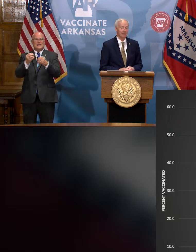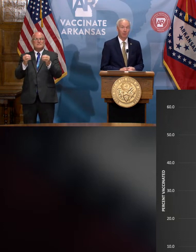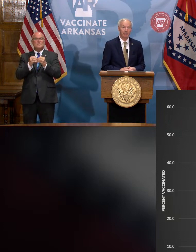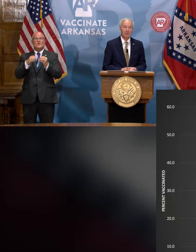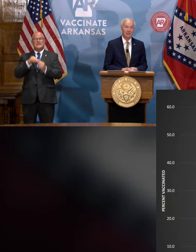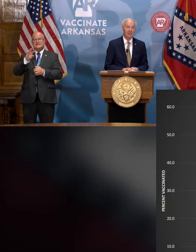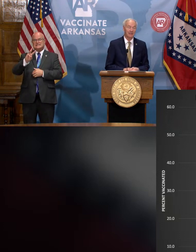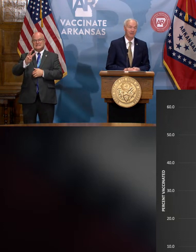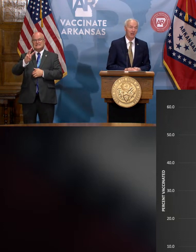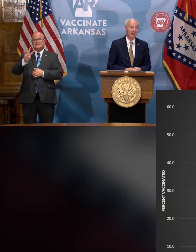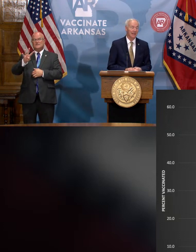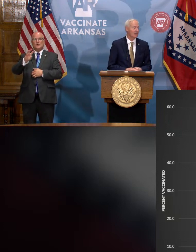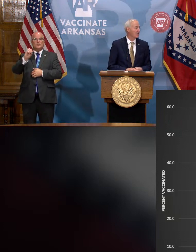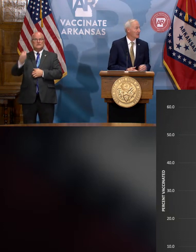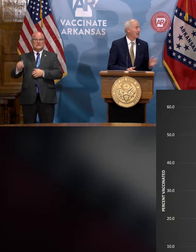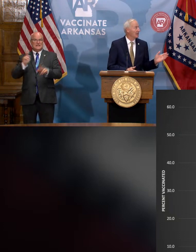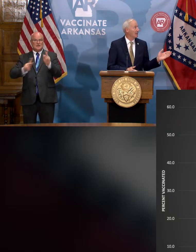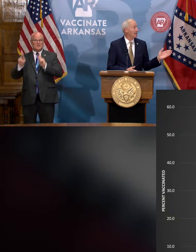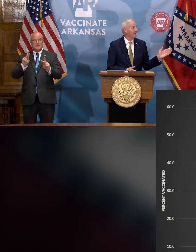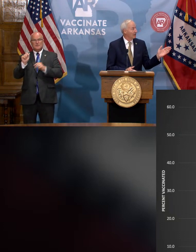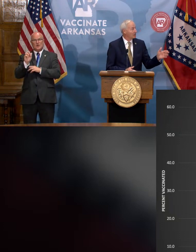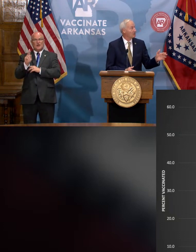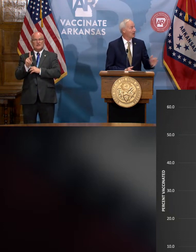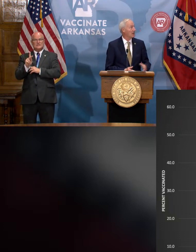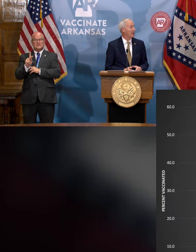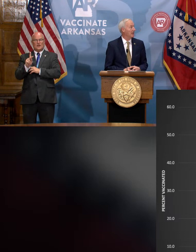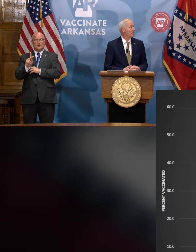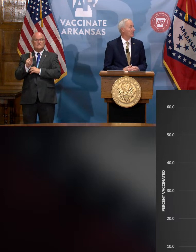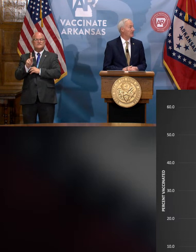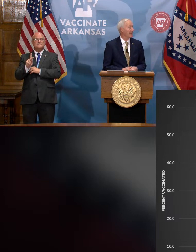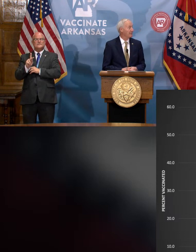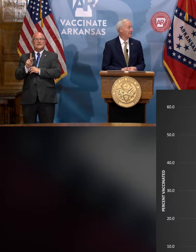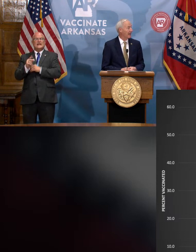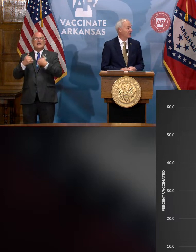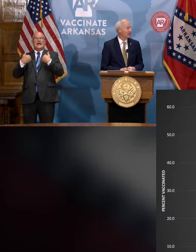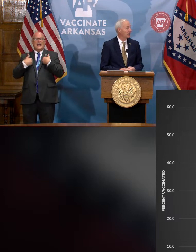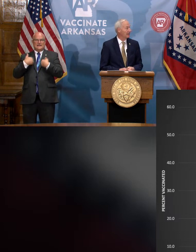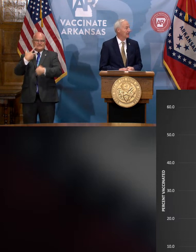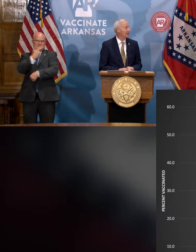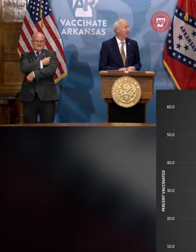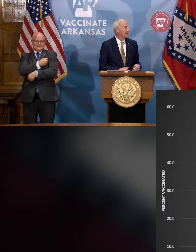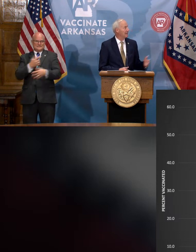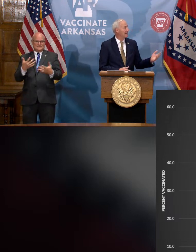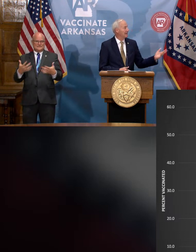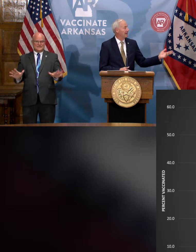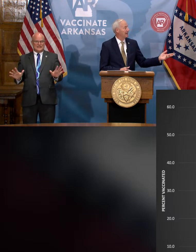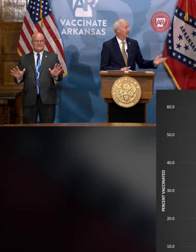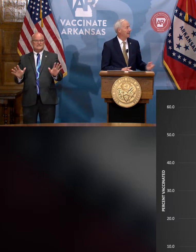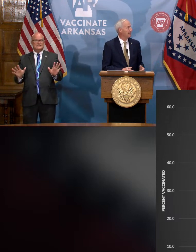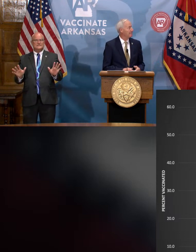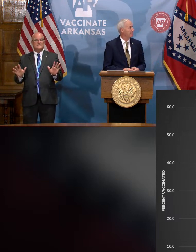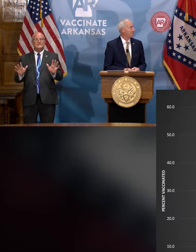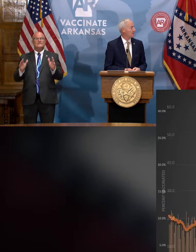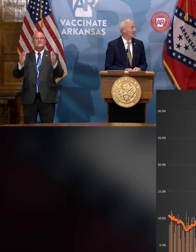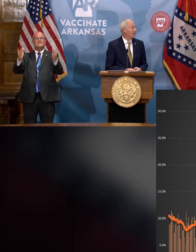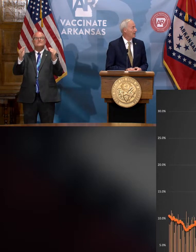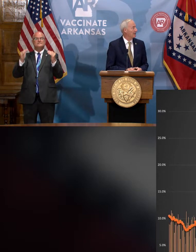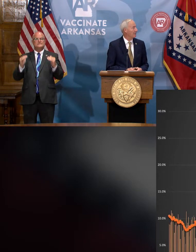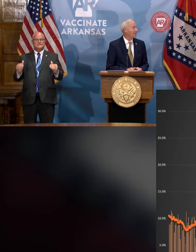over 64% of Arkansans, eligible Arkansans, have been vaccinated. And